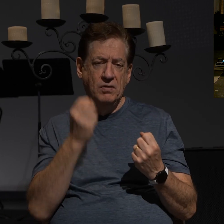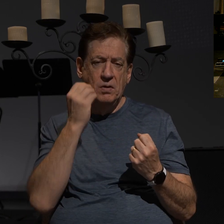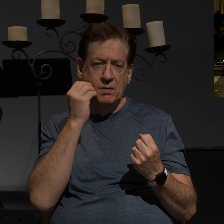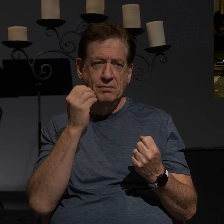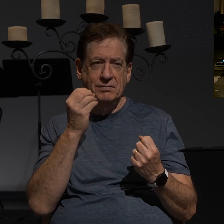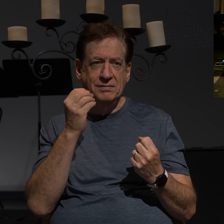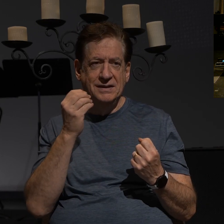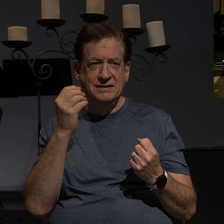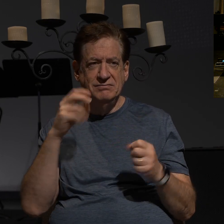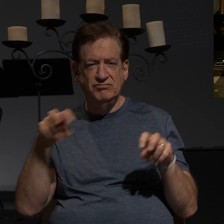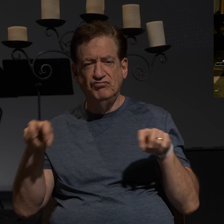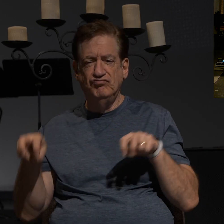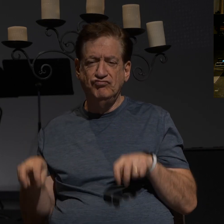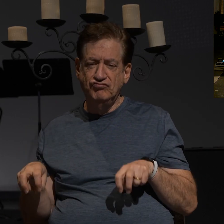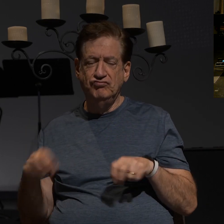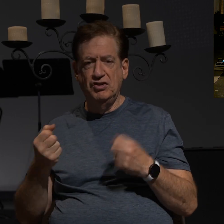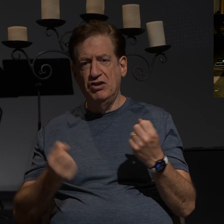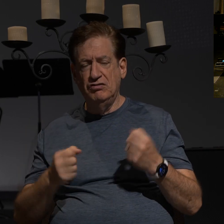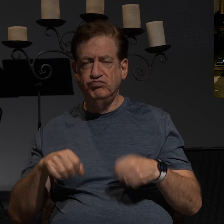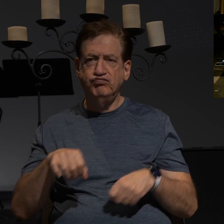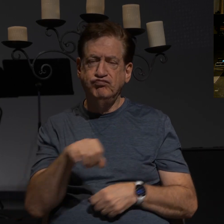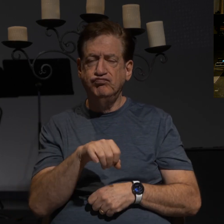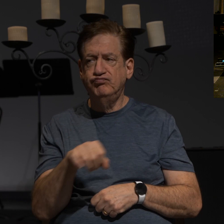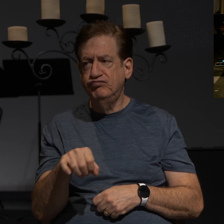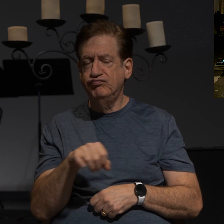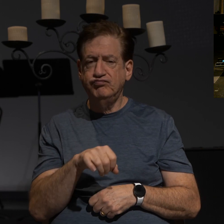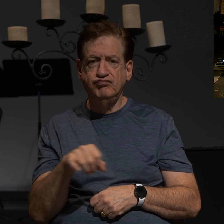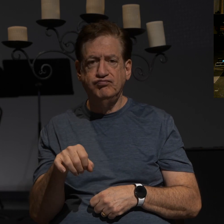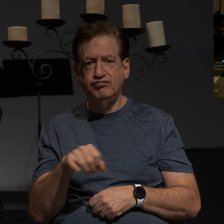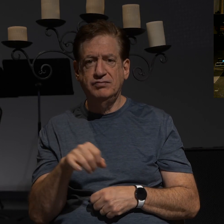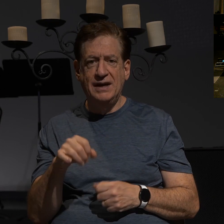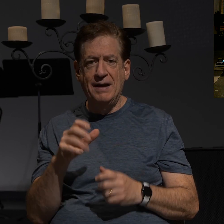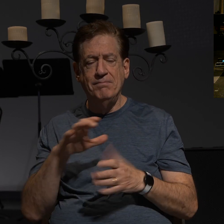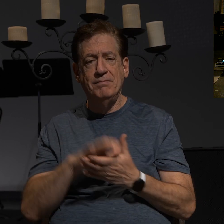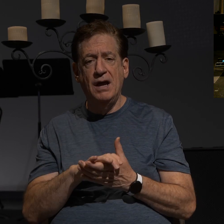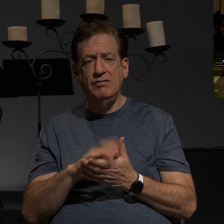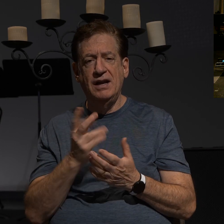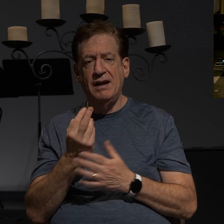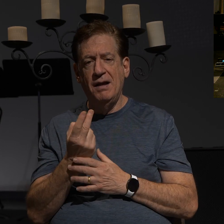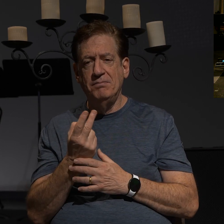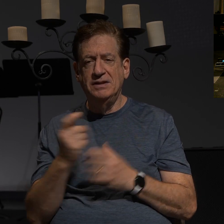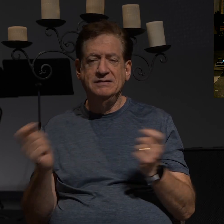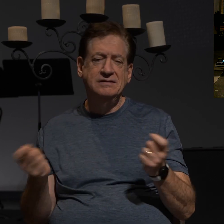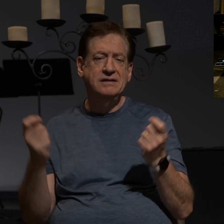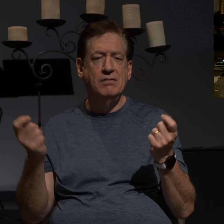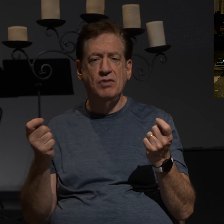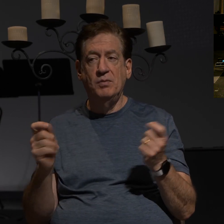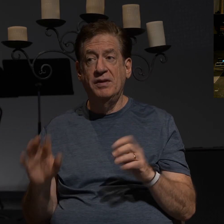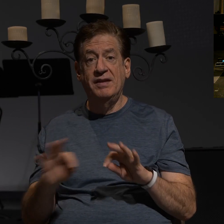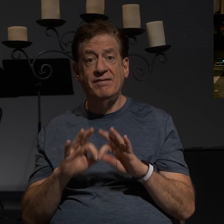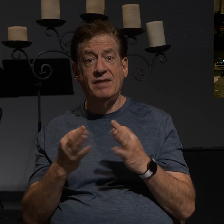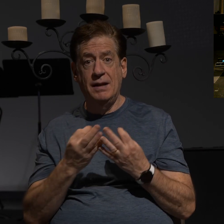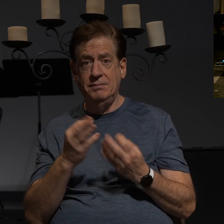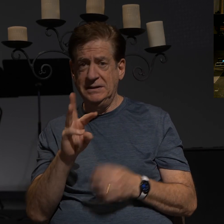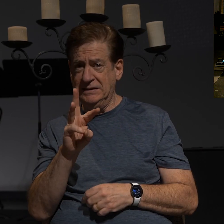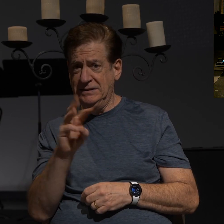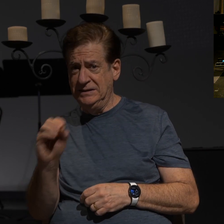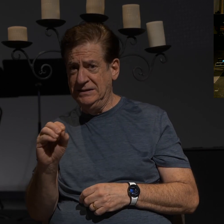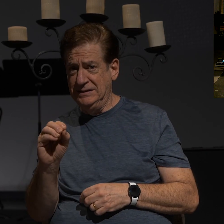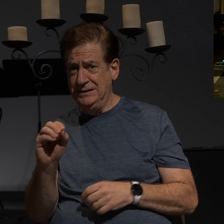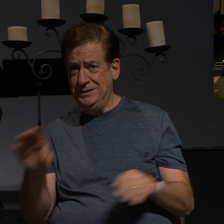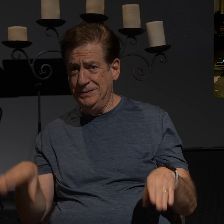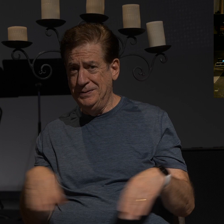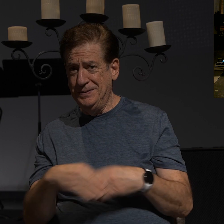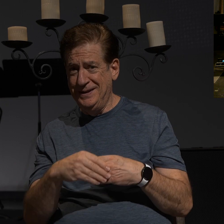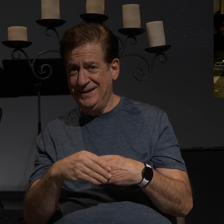car. And this married couple is driving home after just celebrating with their family their 60th wedding